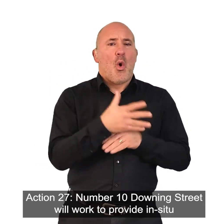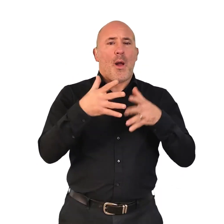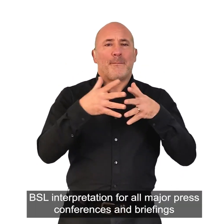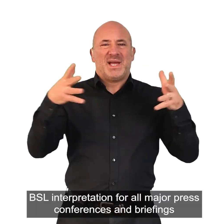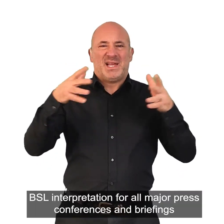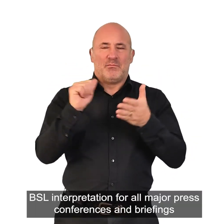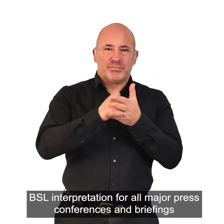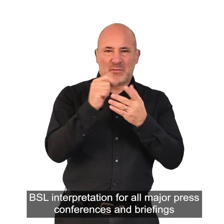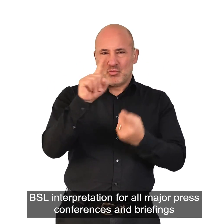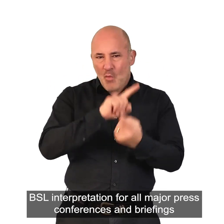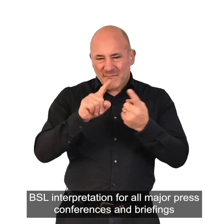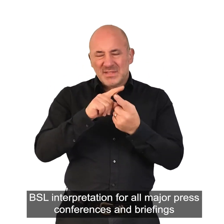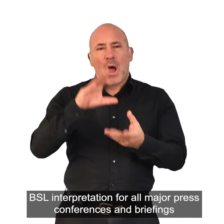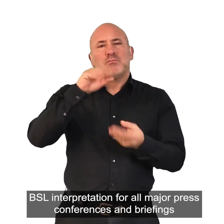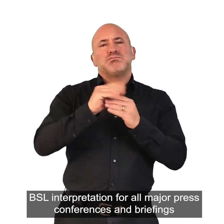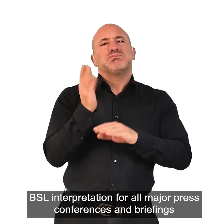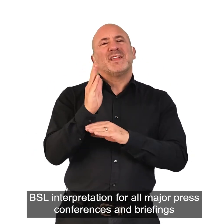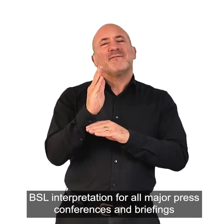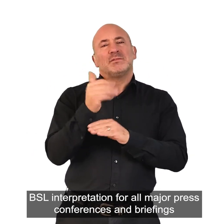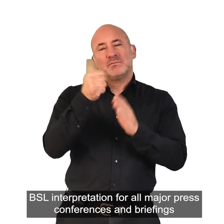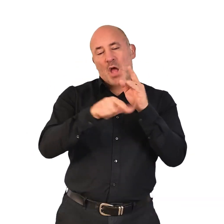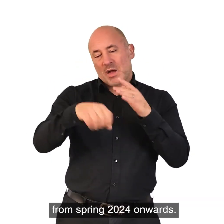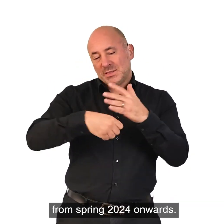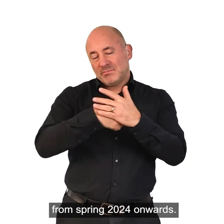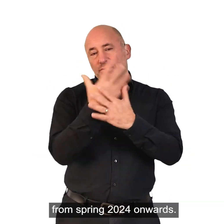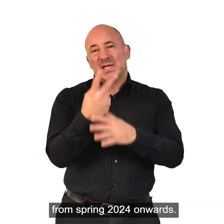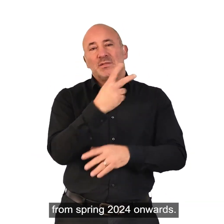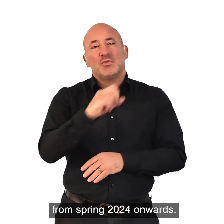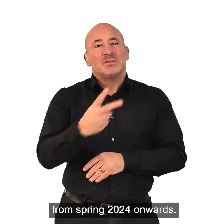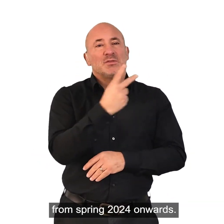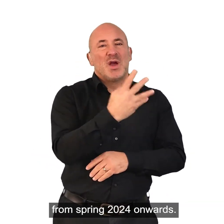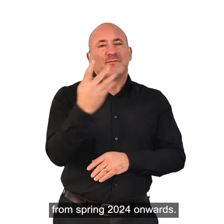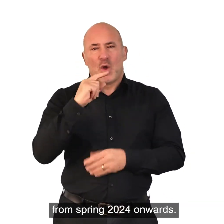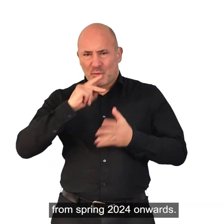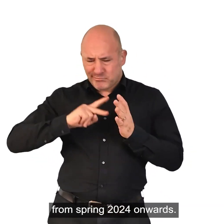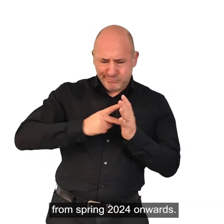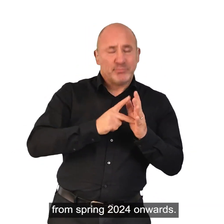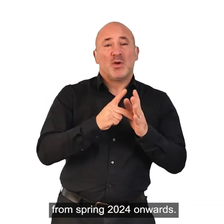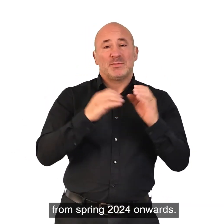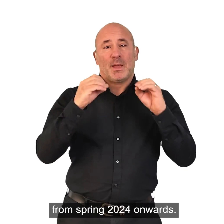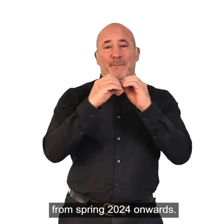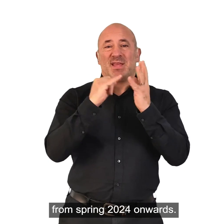BSL interpretation for all major press conferences and briefings from spring 2024 onwards.